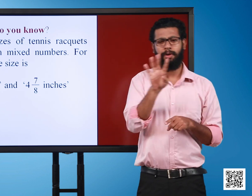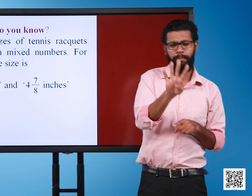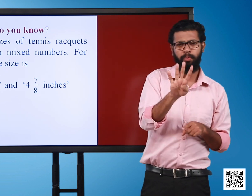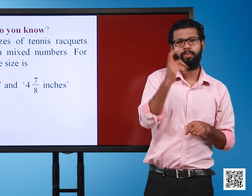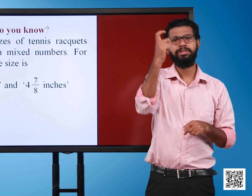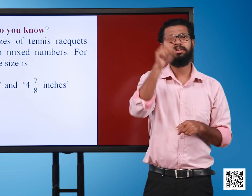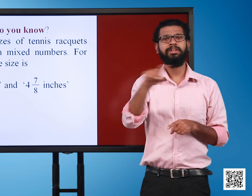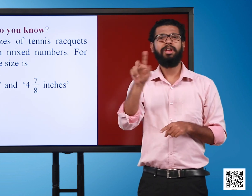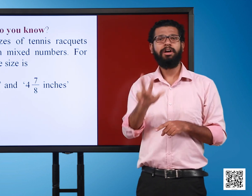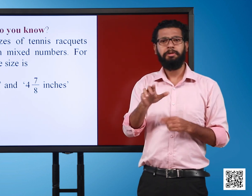another.